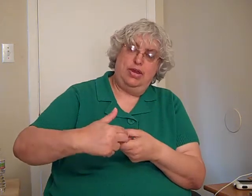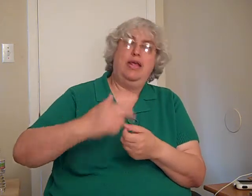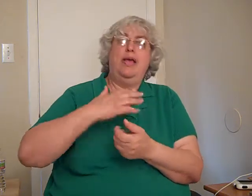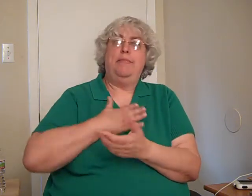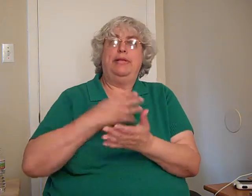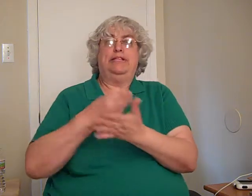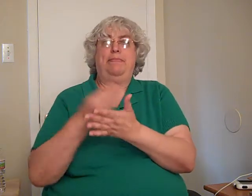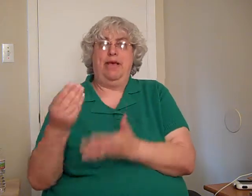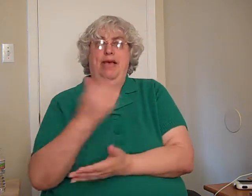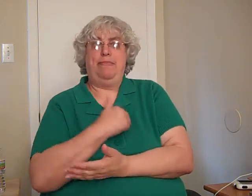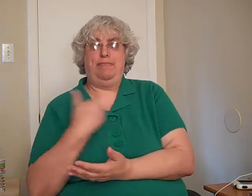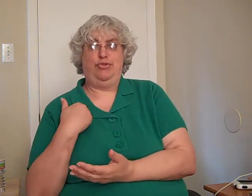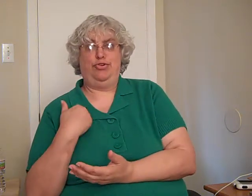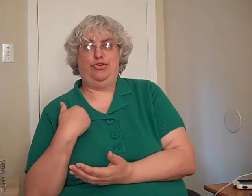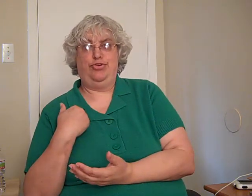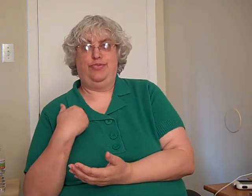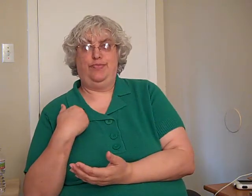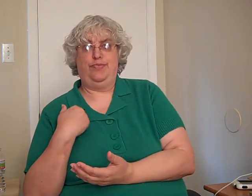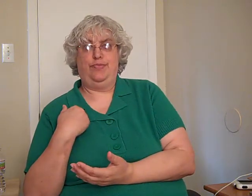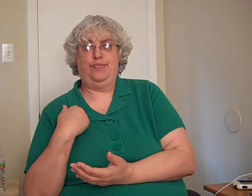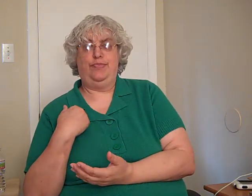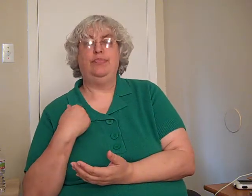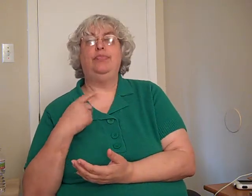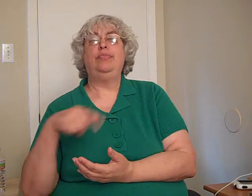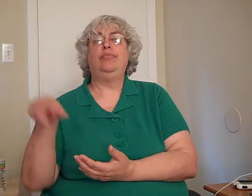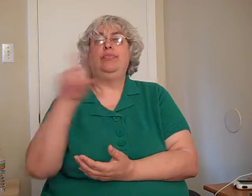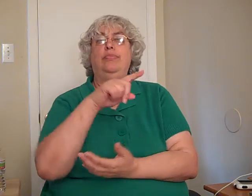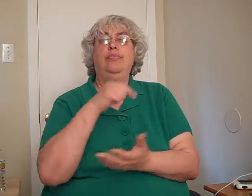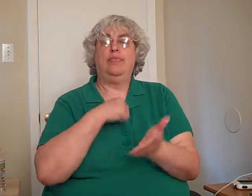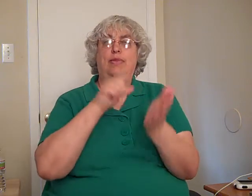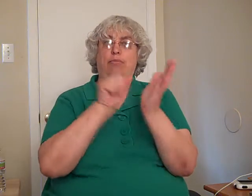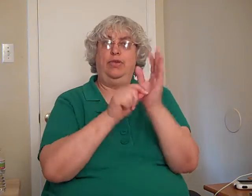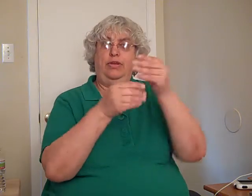if you have your printouts available for those of you, I will tell you,